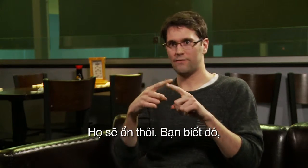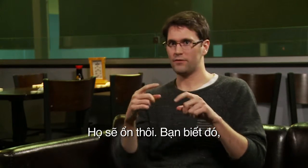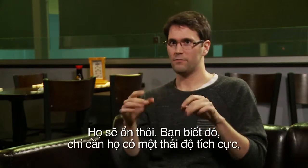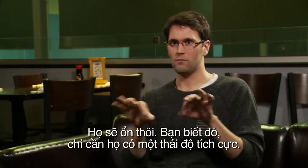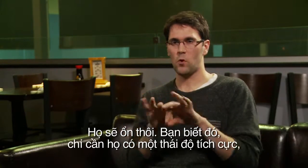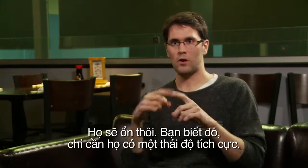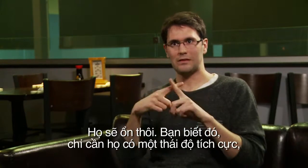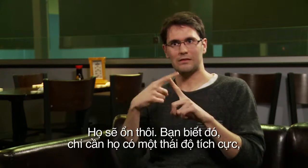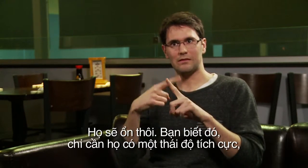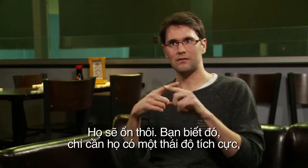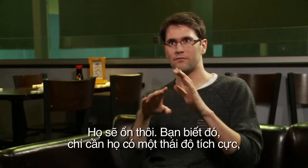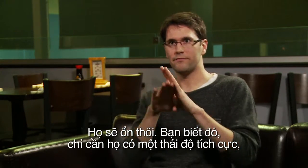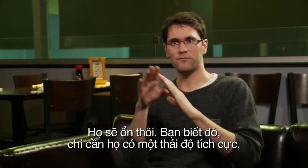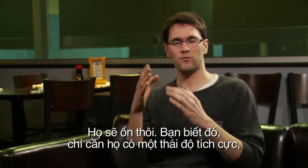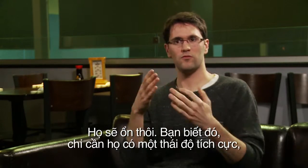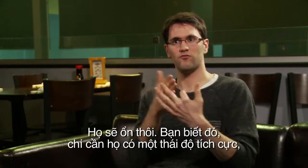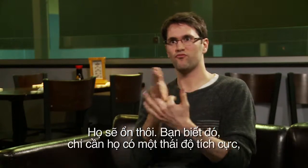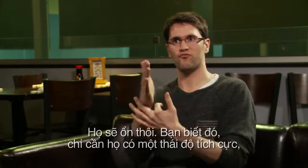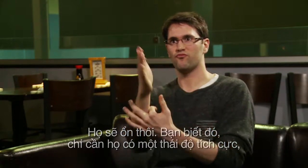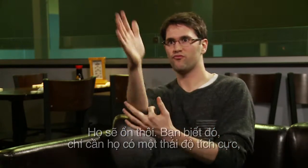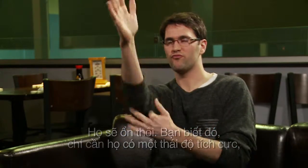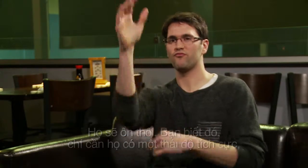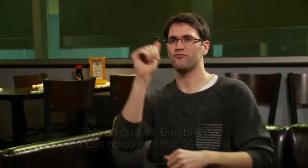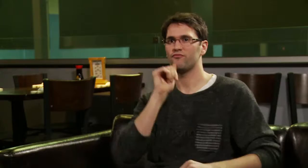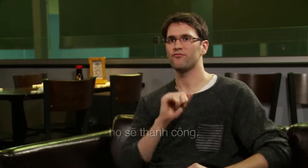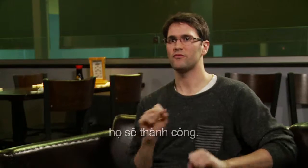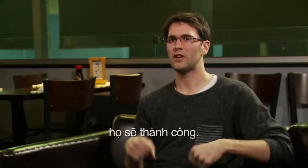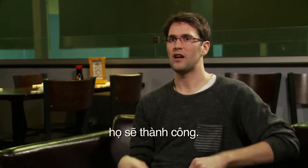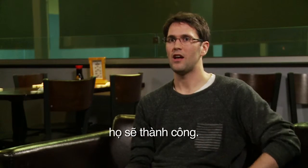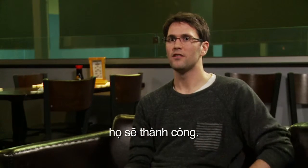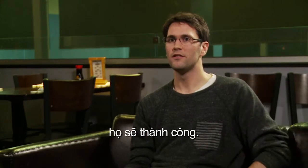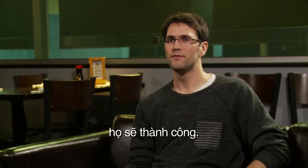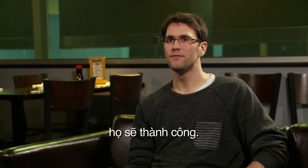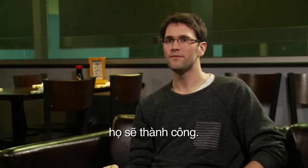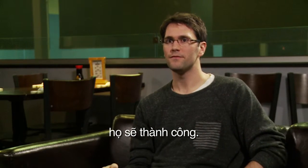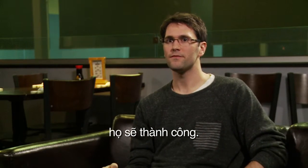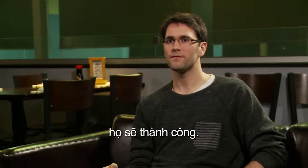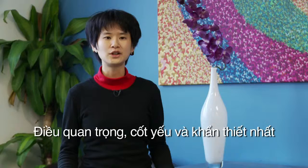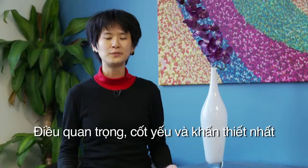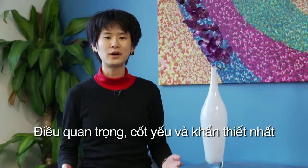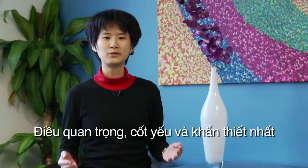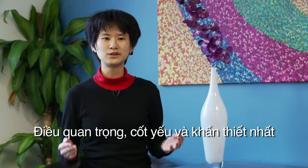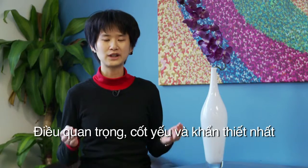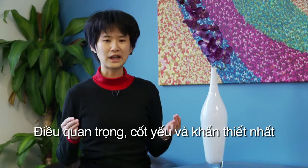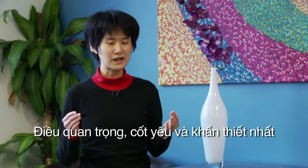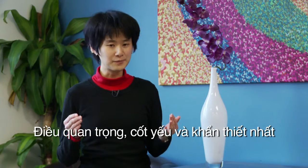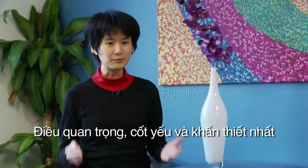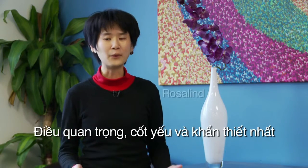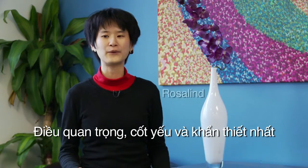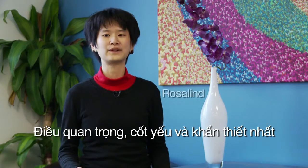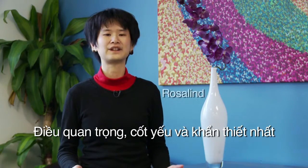know, as long as they have a positive attitude, they'll make it. The most important,